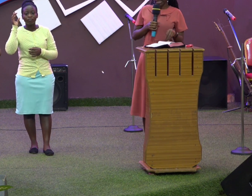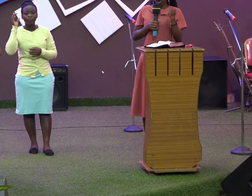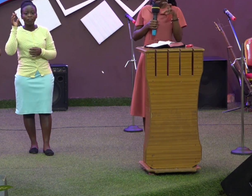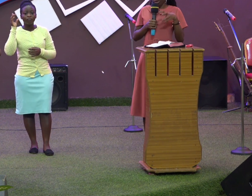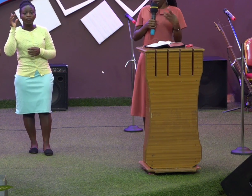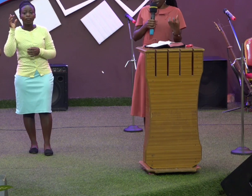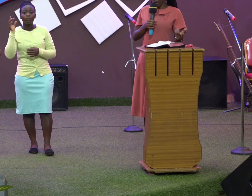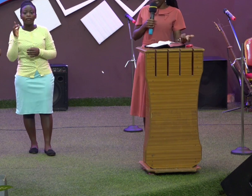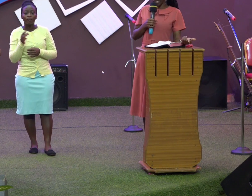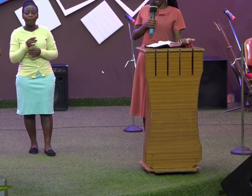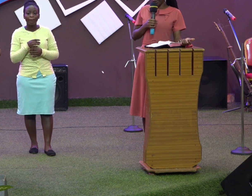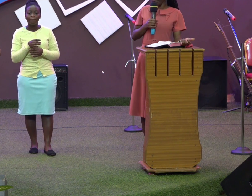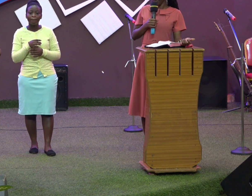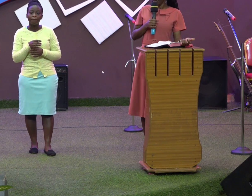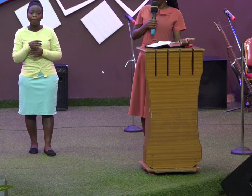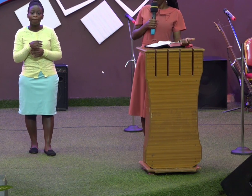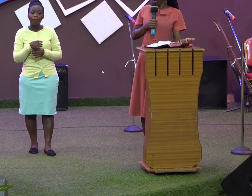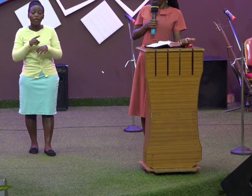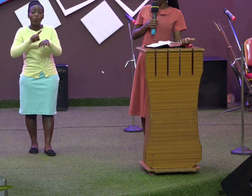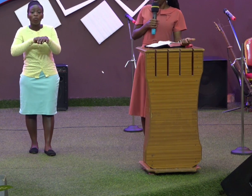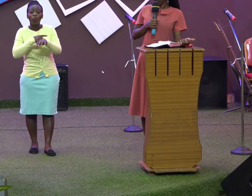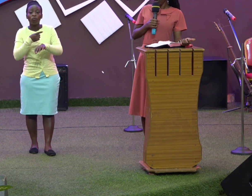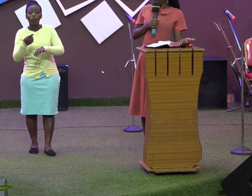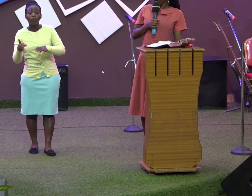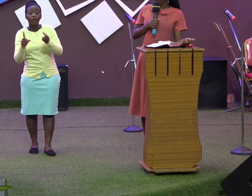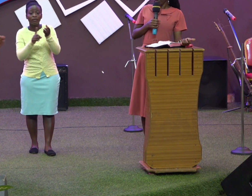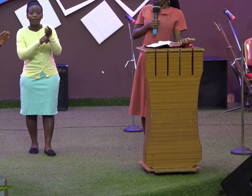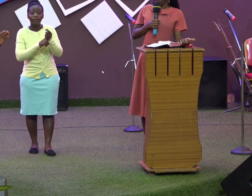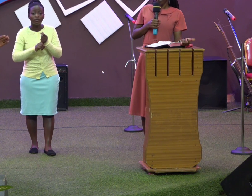money, then all the children become sick. When